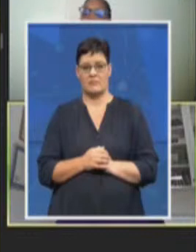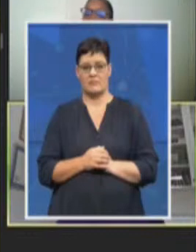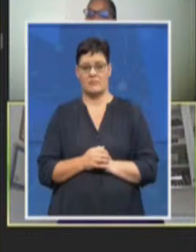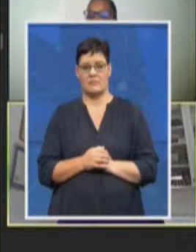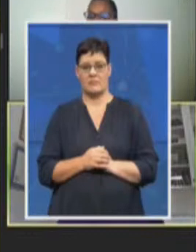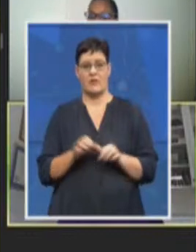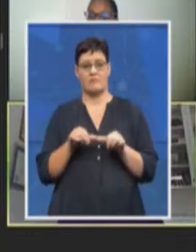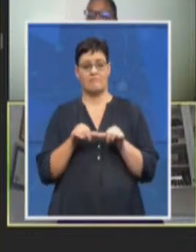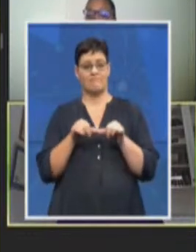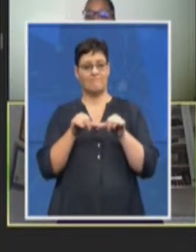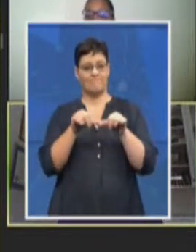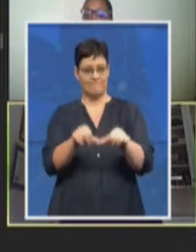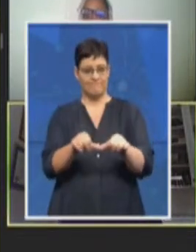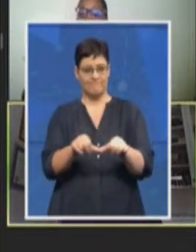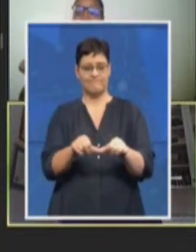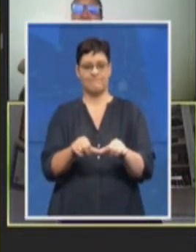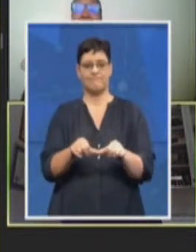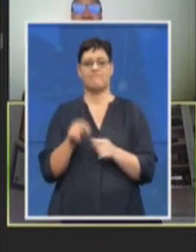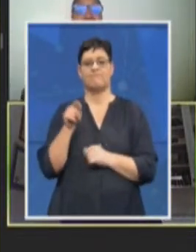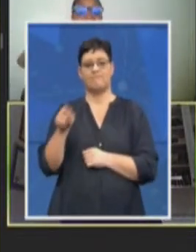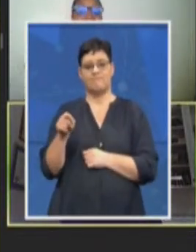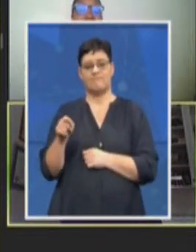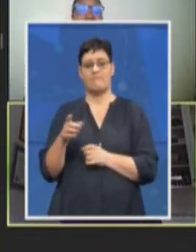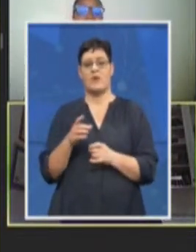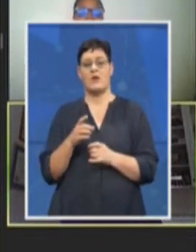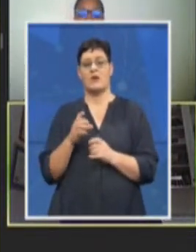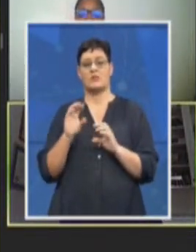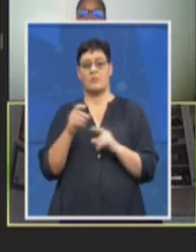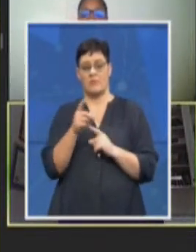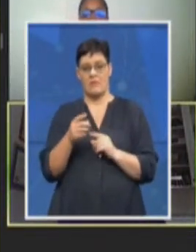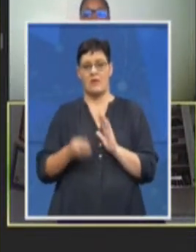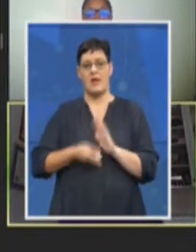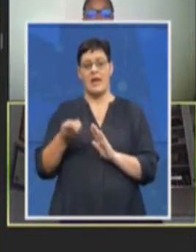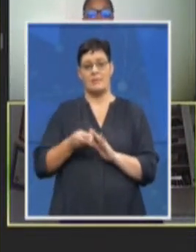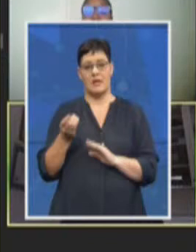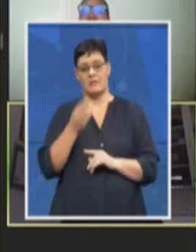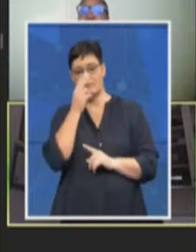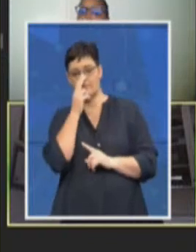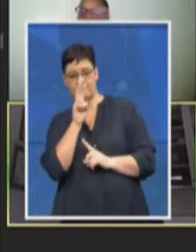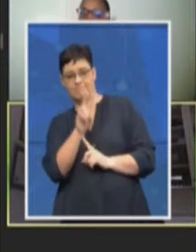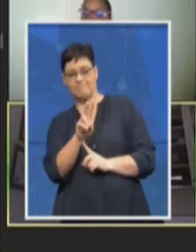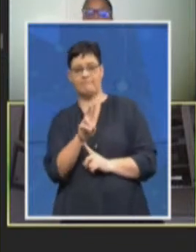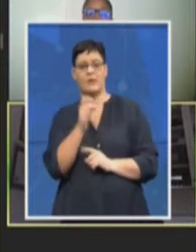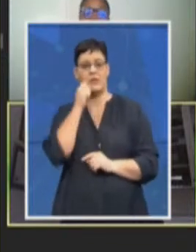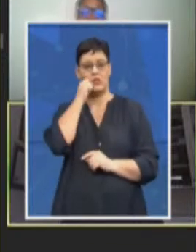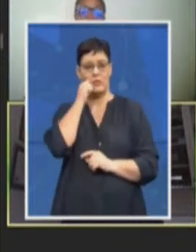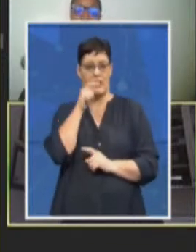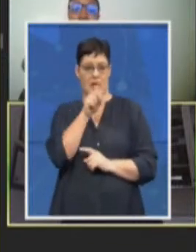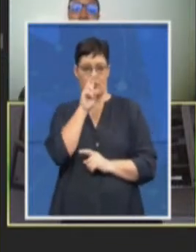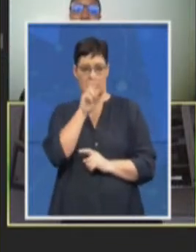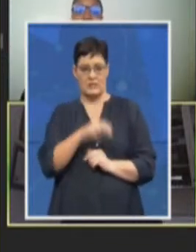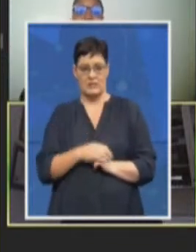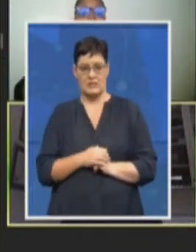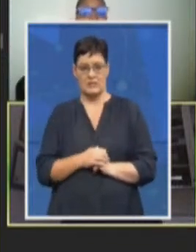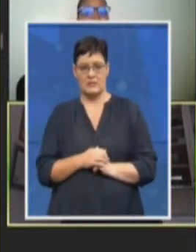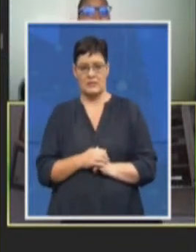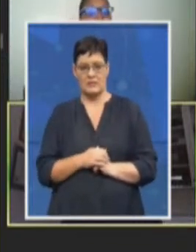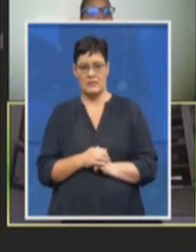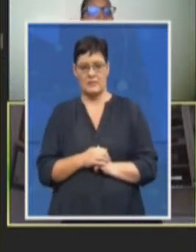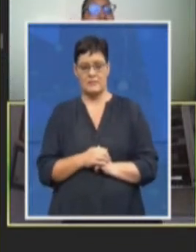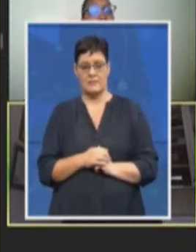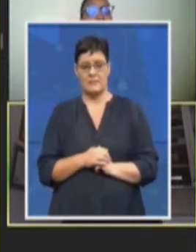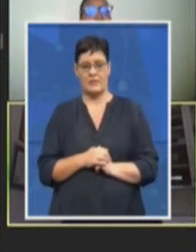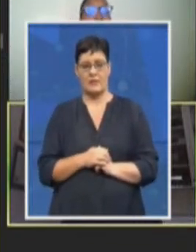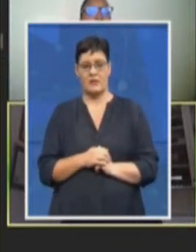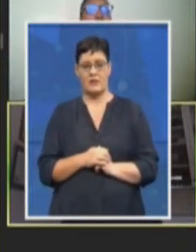an update, particularly focusing on the Tshwane resurgence that we're seeing, and giving you an update on hospital admissions over the